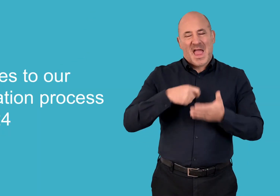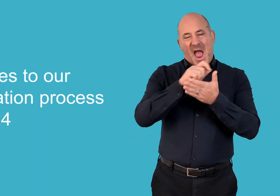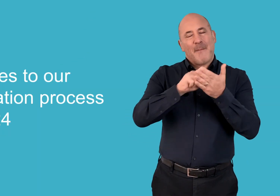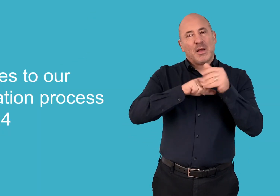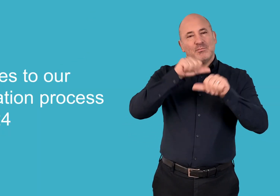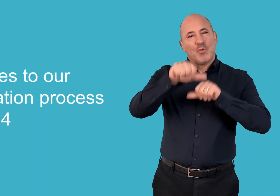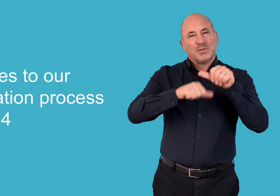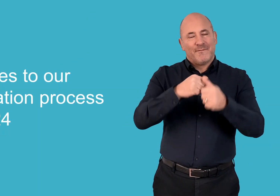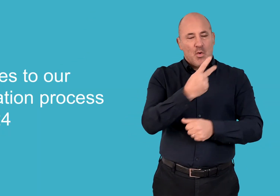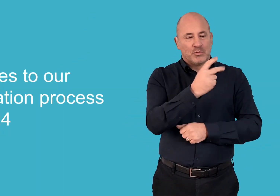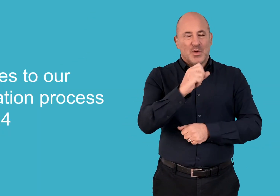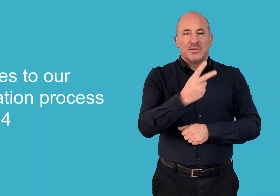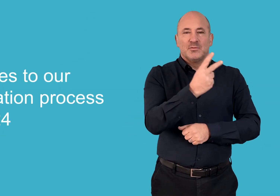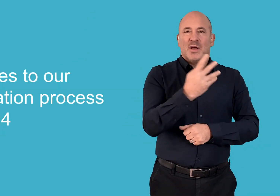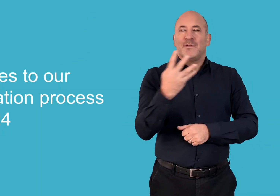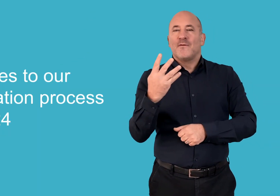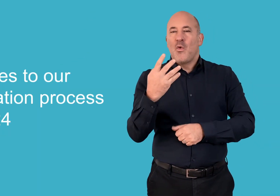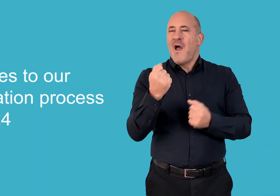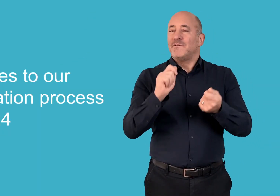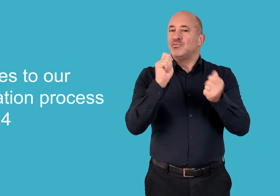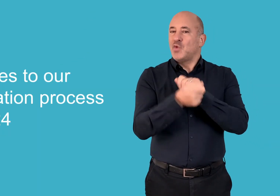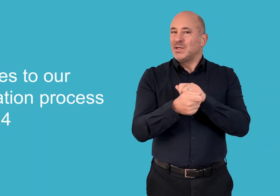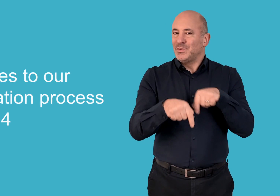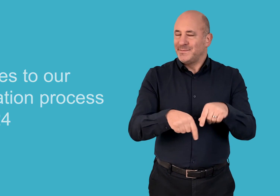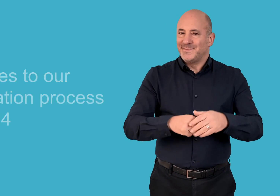Changes to our application process for 2024.